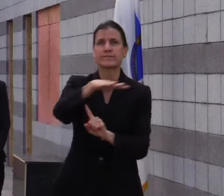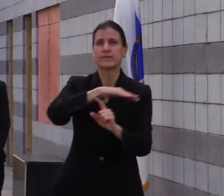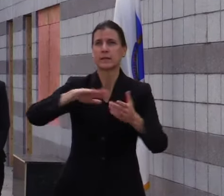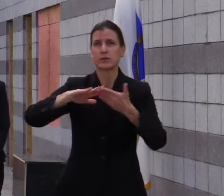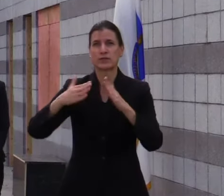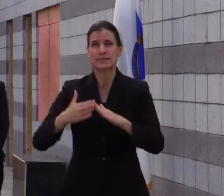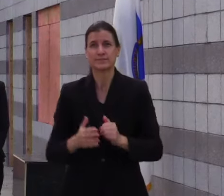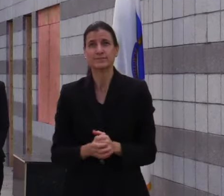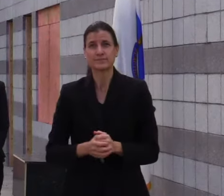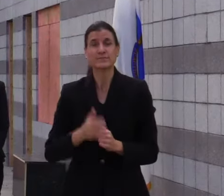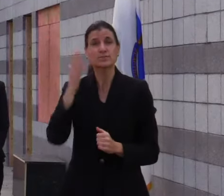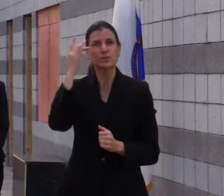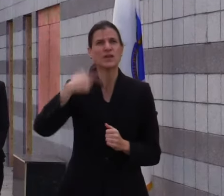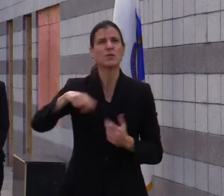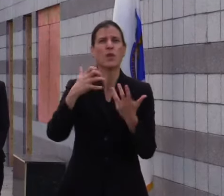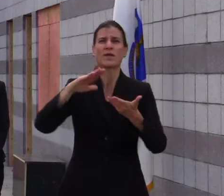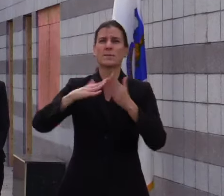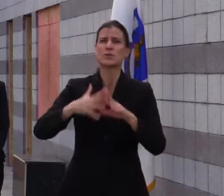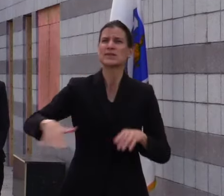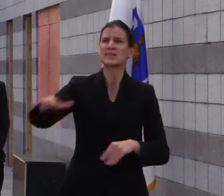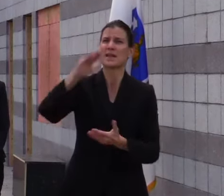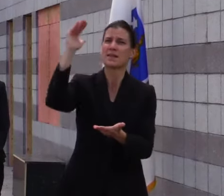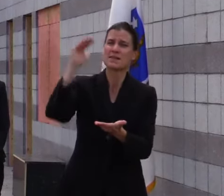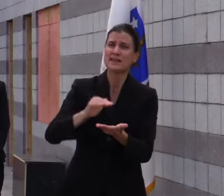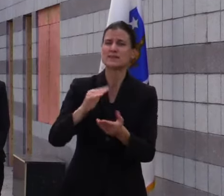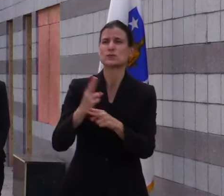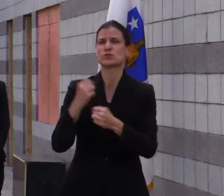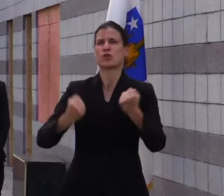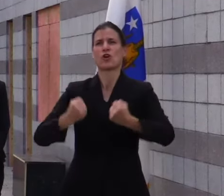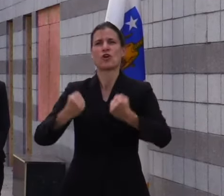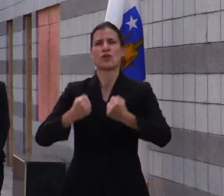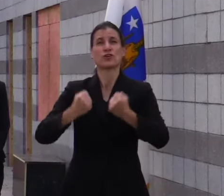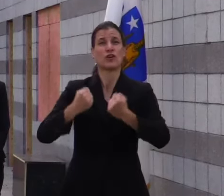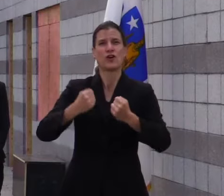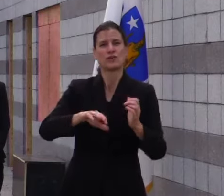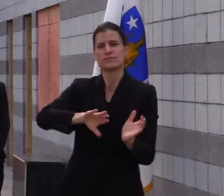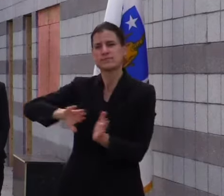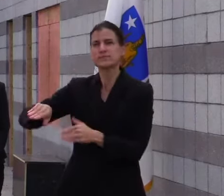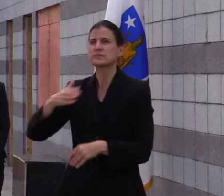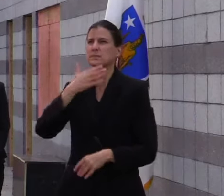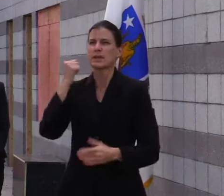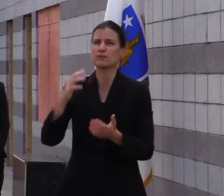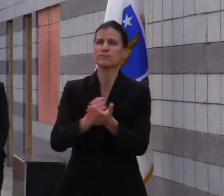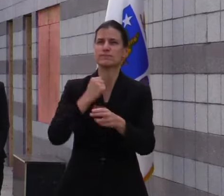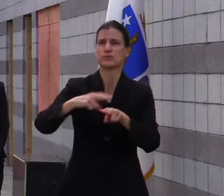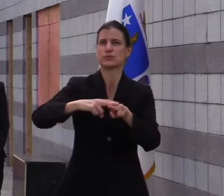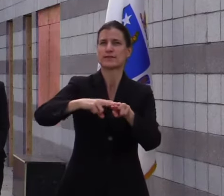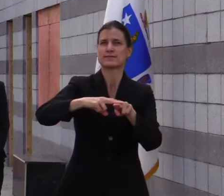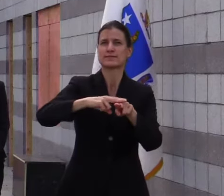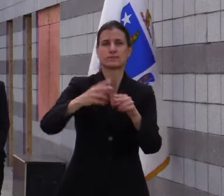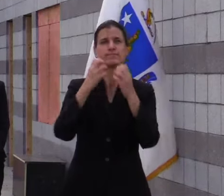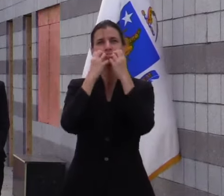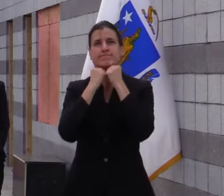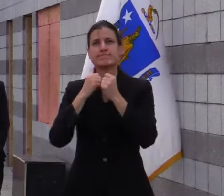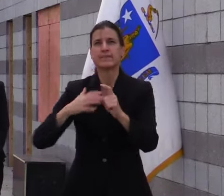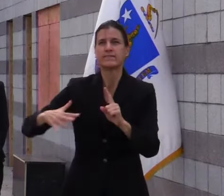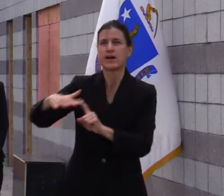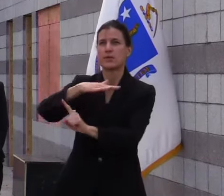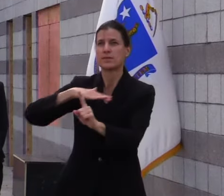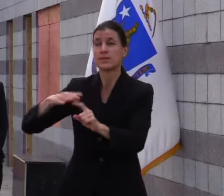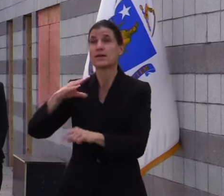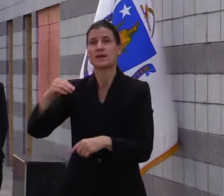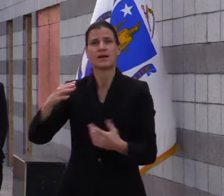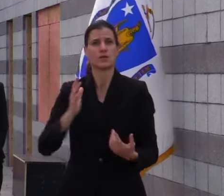our roads because of the scale, the location, and the convenience that this particular project will